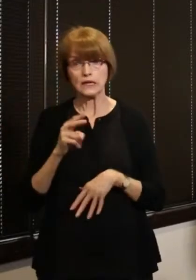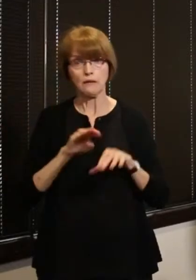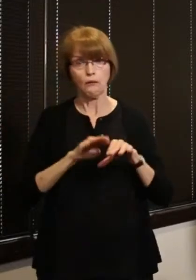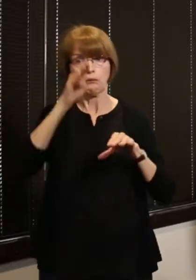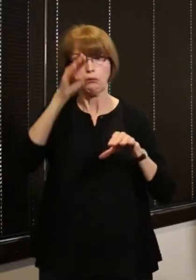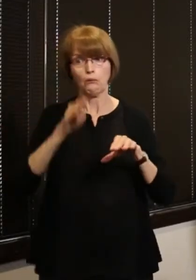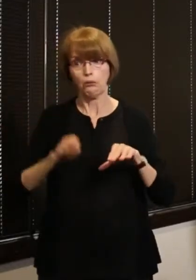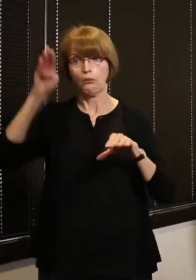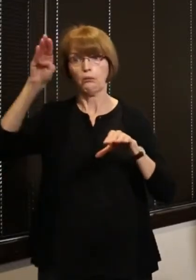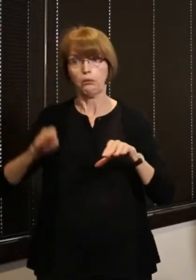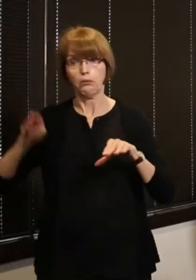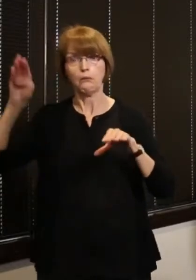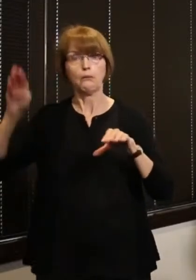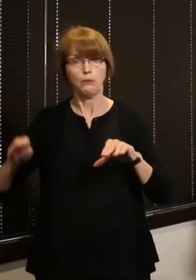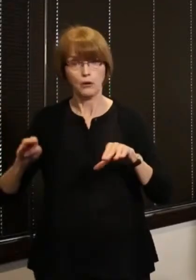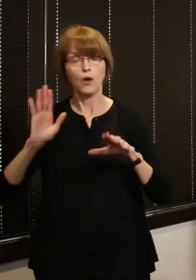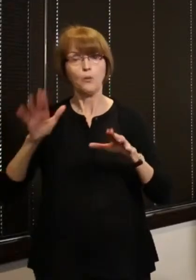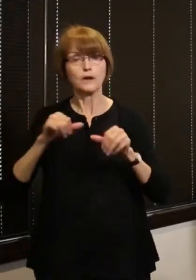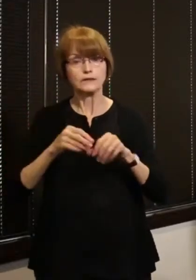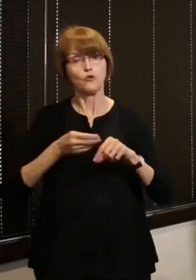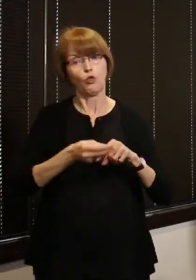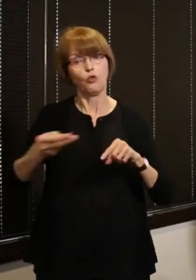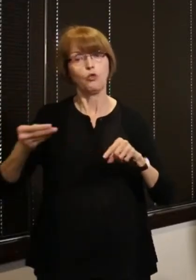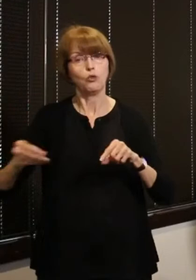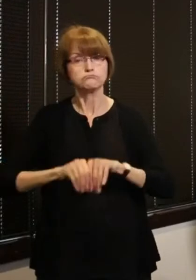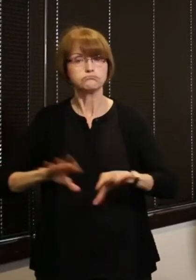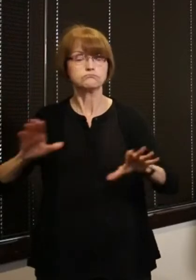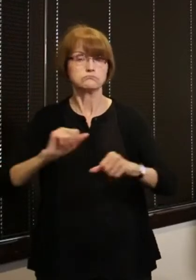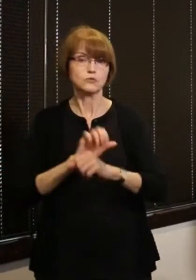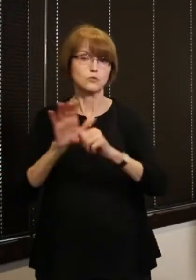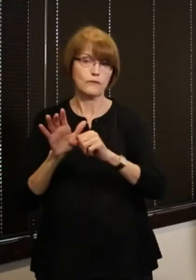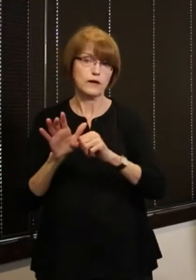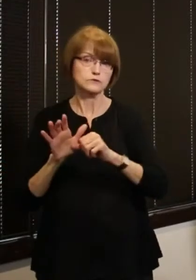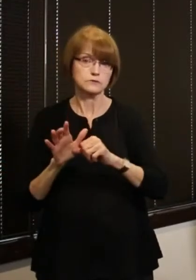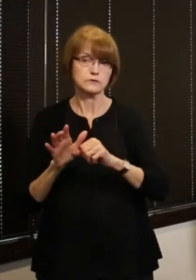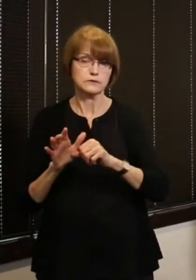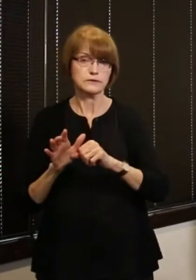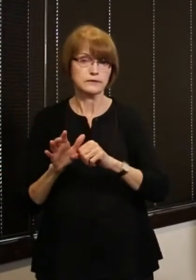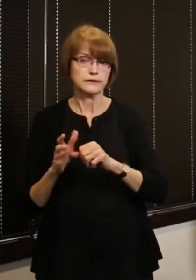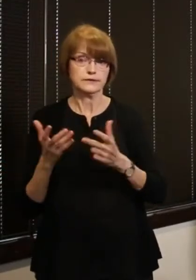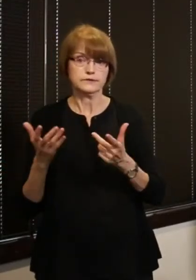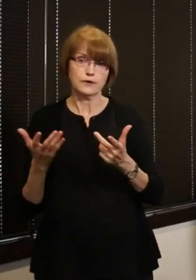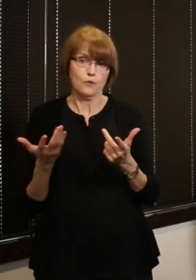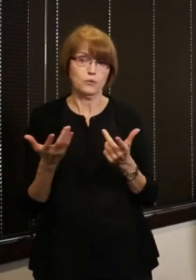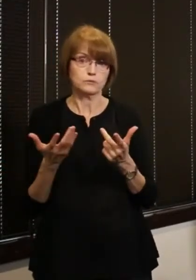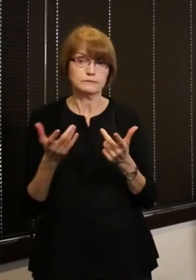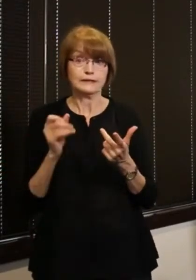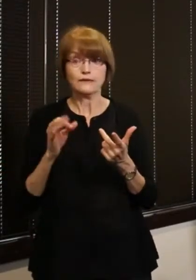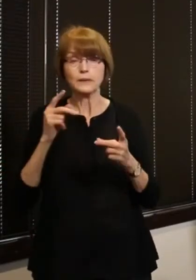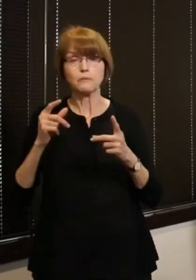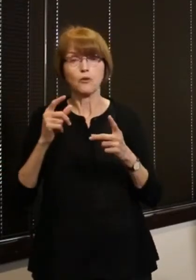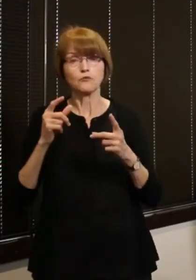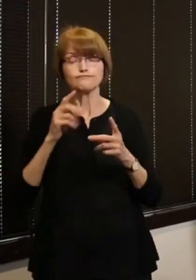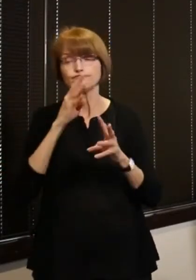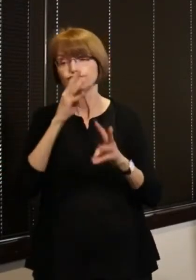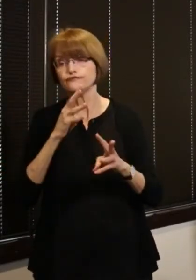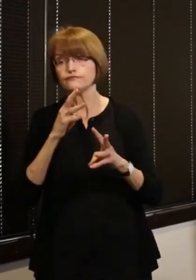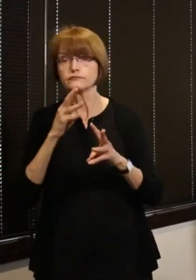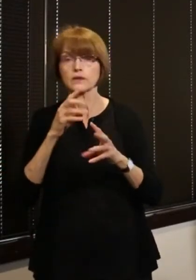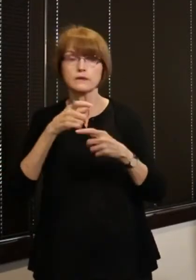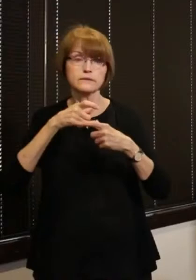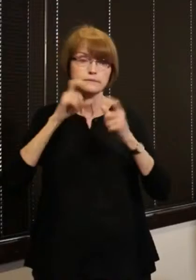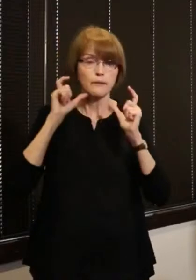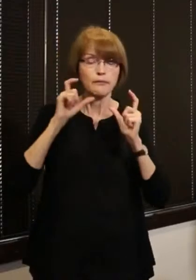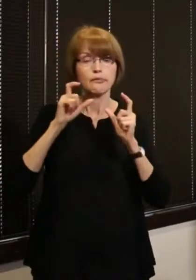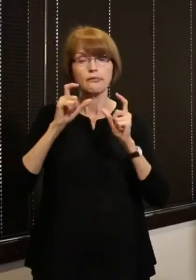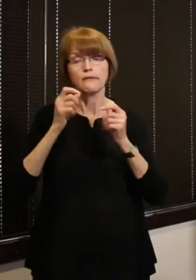works. Transmission will continue throughout the community if everybody isn't adhering to all of those really